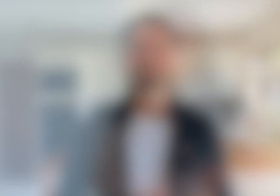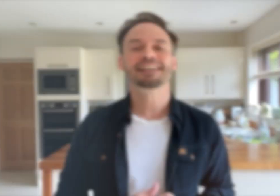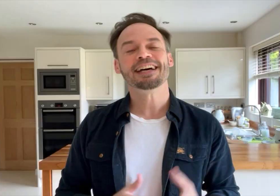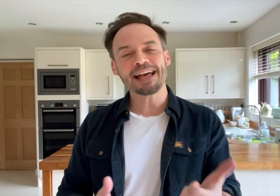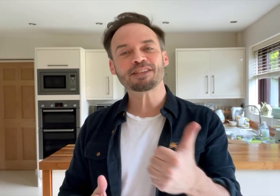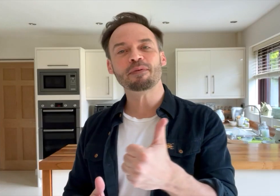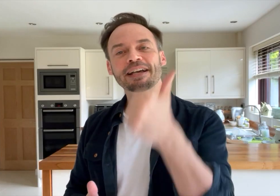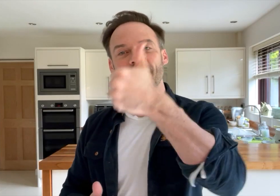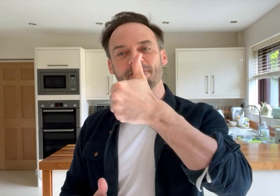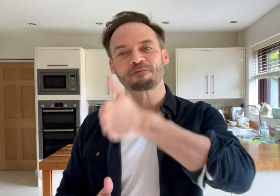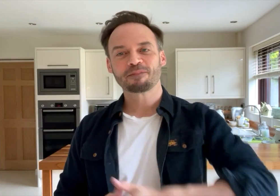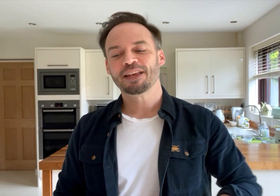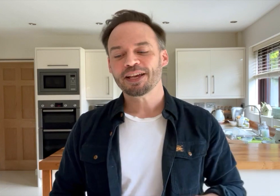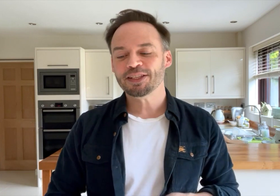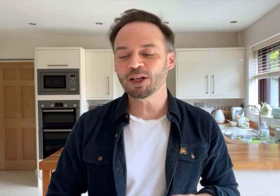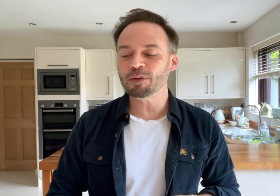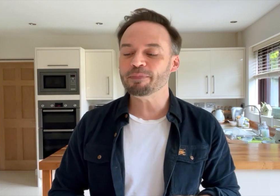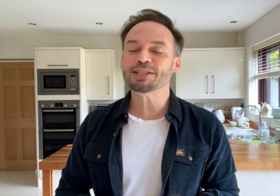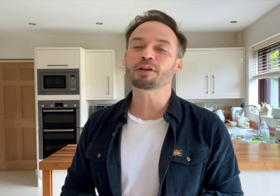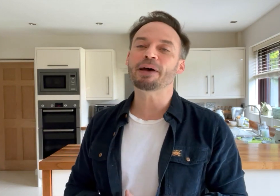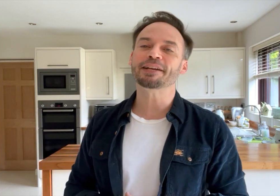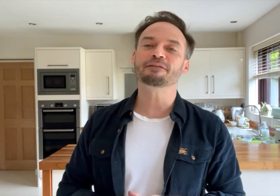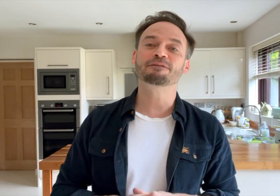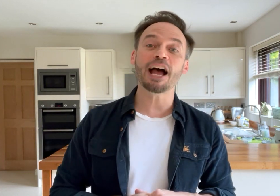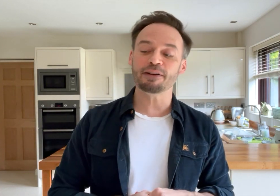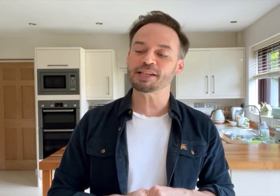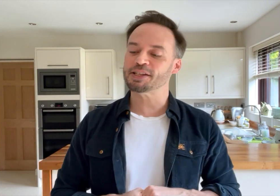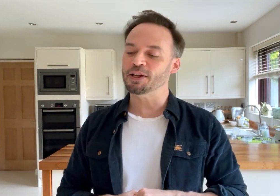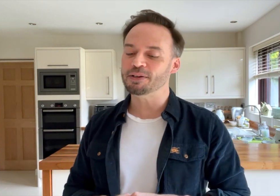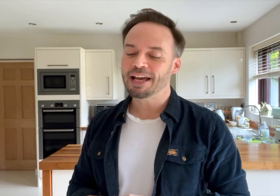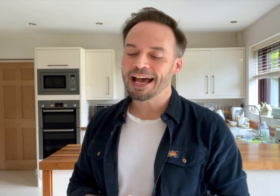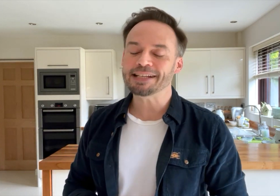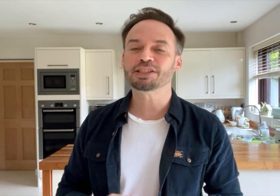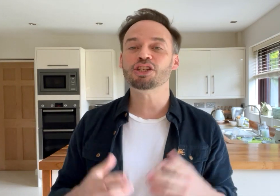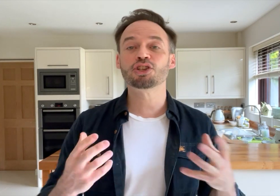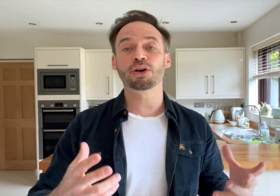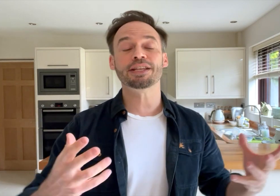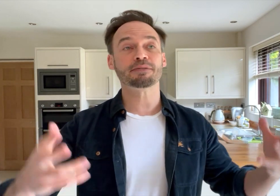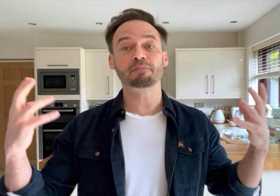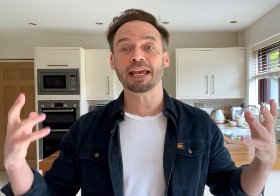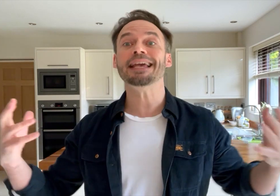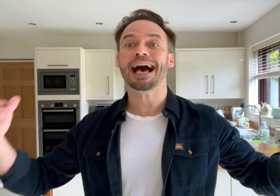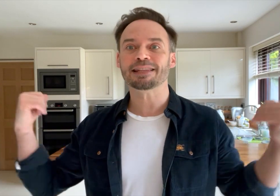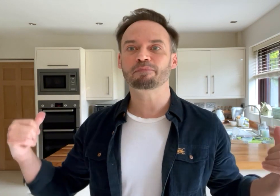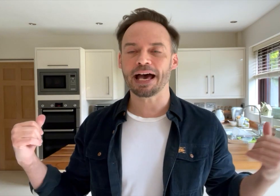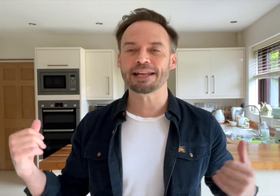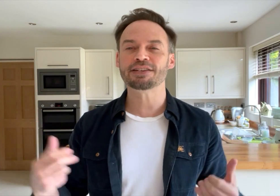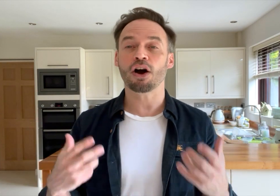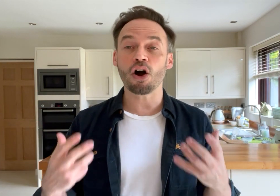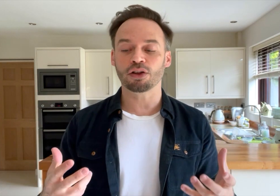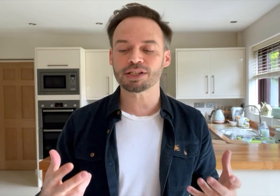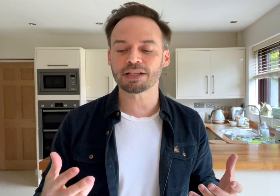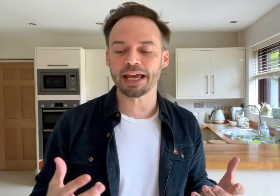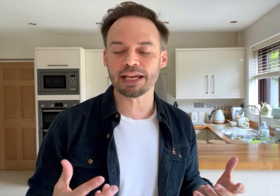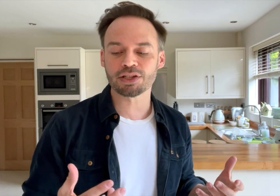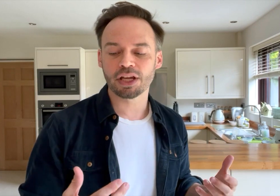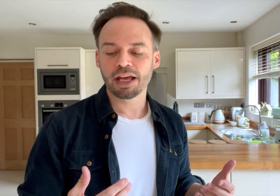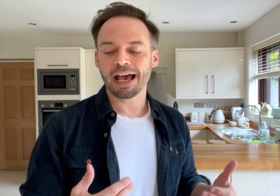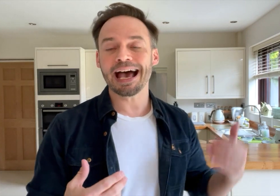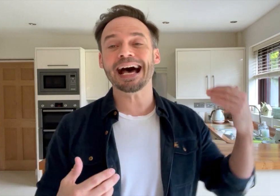thanks rebecca you'll be meeting rebecca very soon as she joins me and the band on stage at